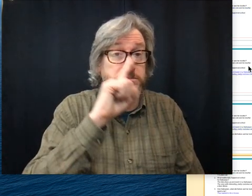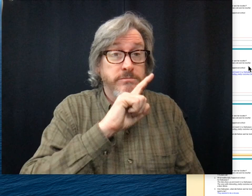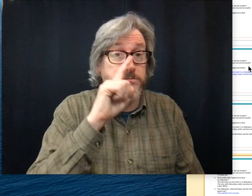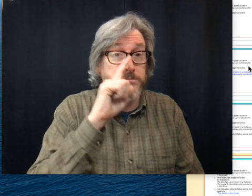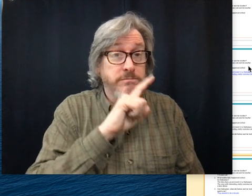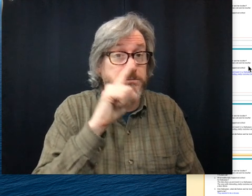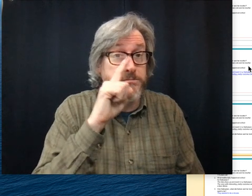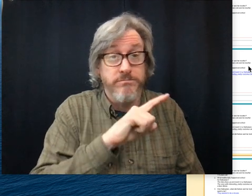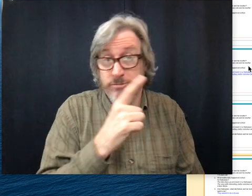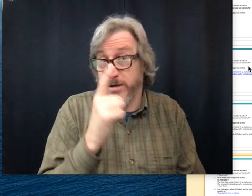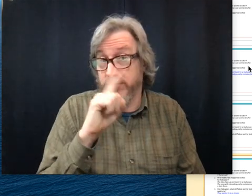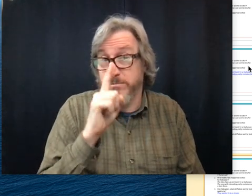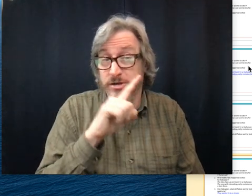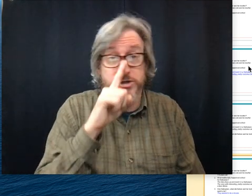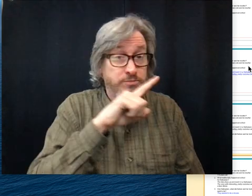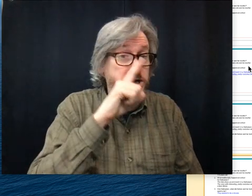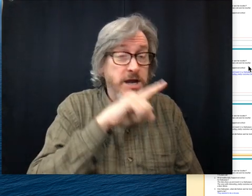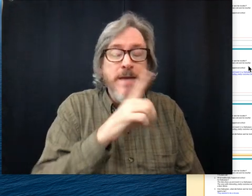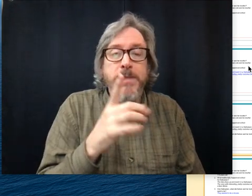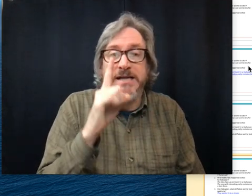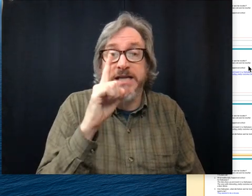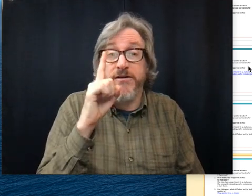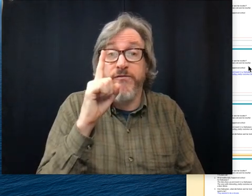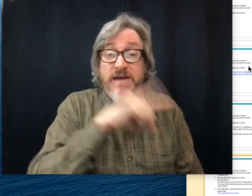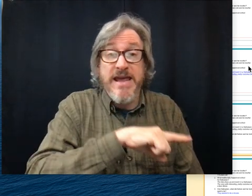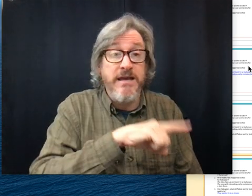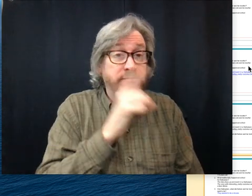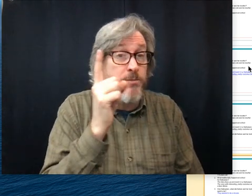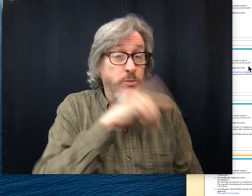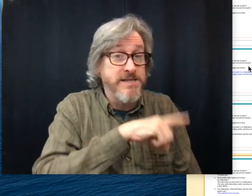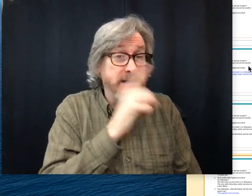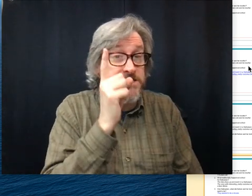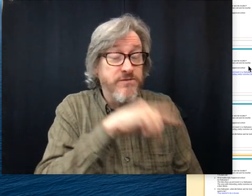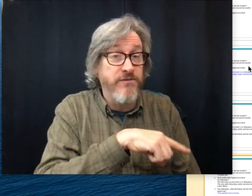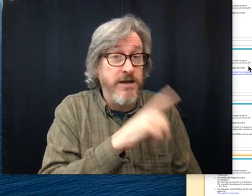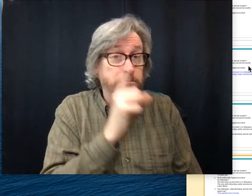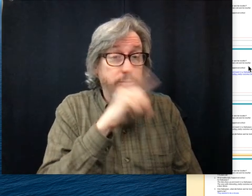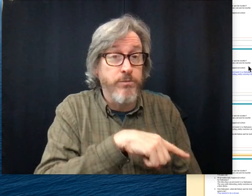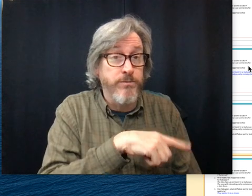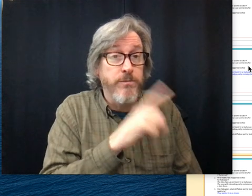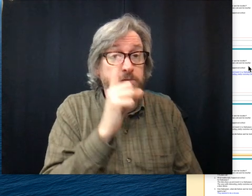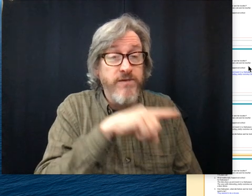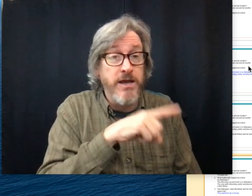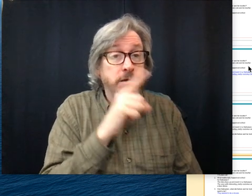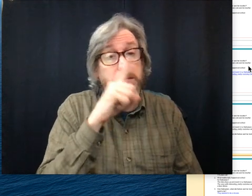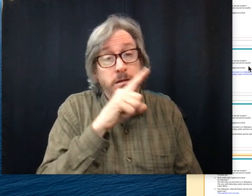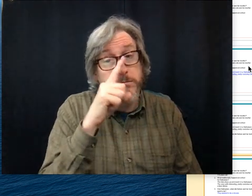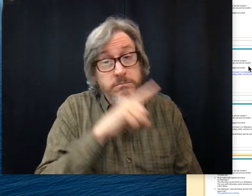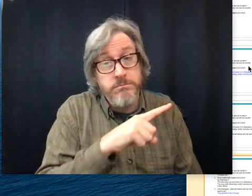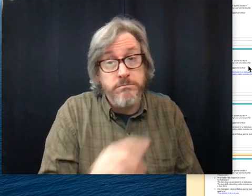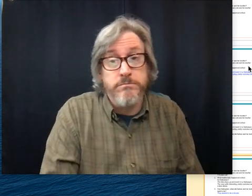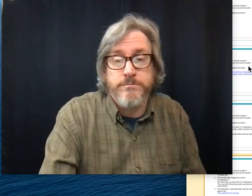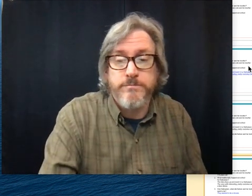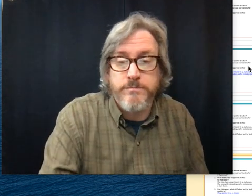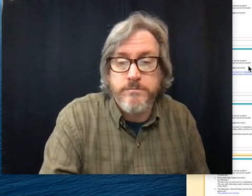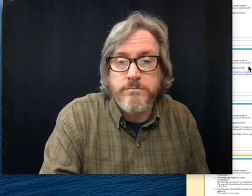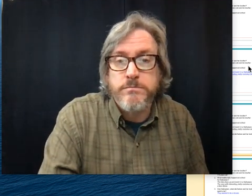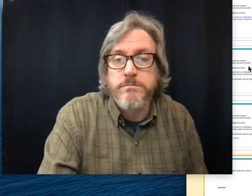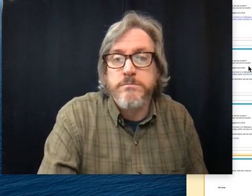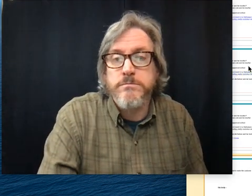Mouse. Okay. You just brush it. It's like fake. If you remember, we signed this for fake. Fake.